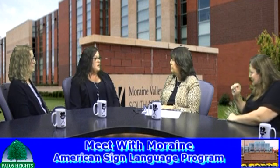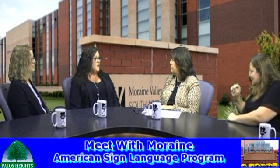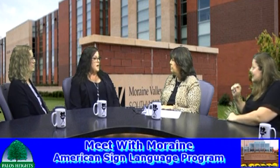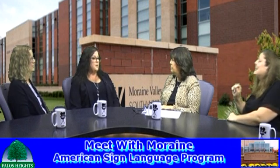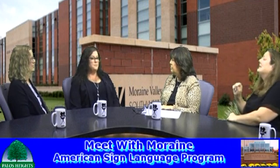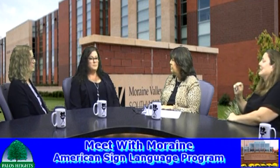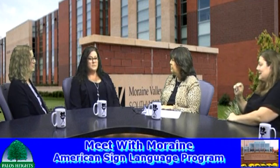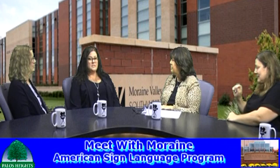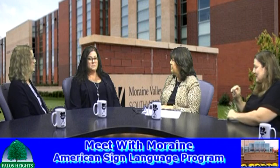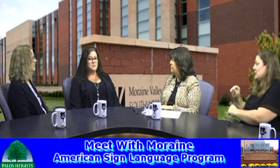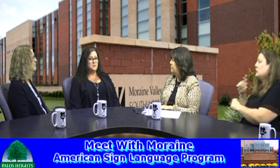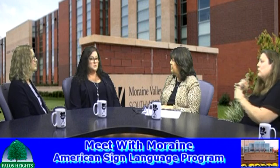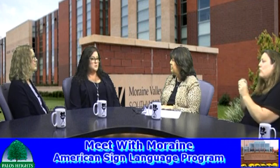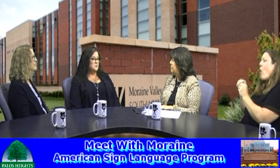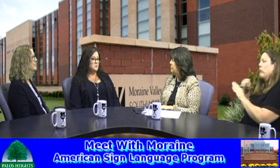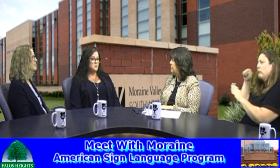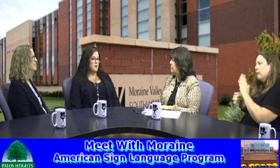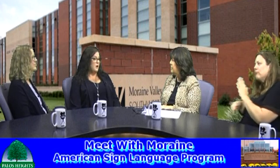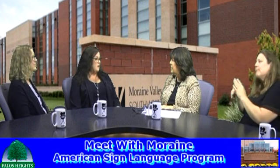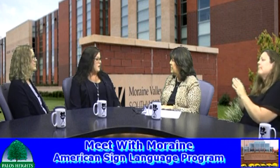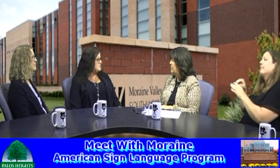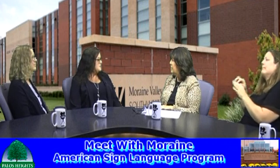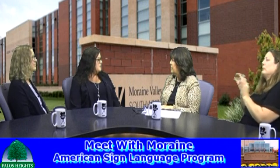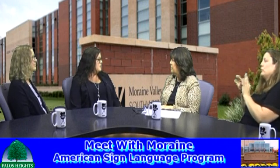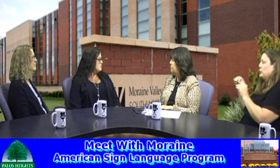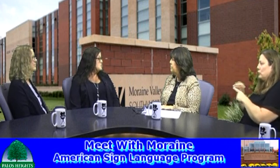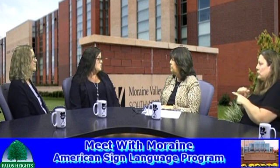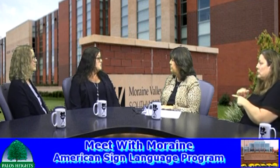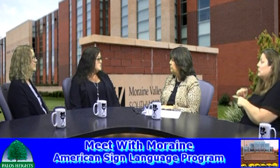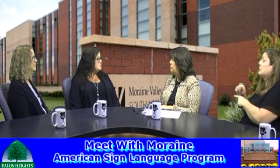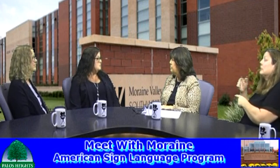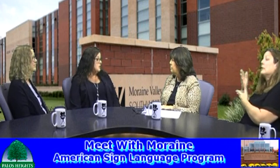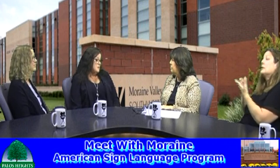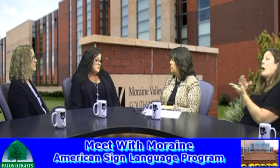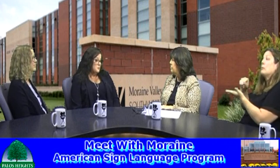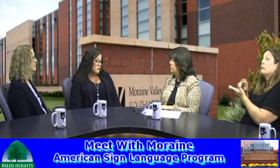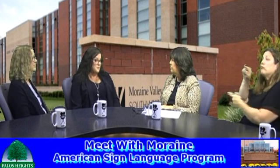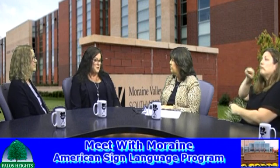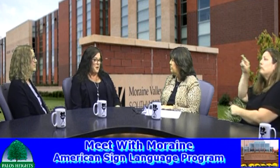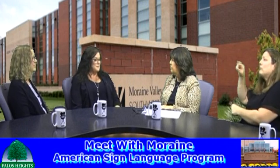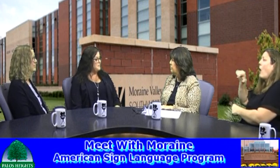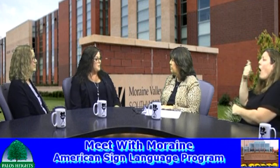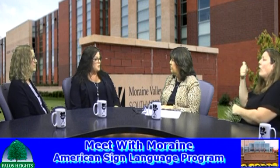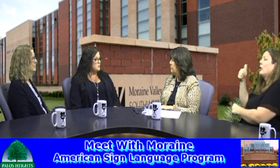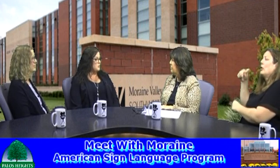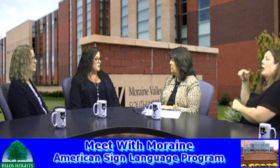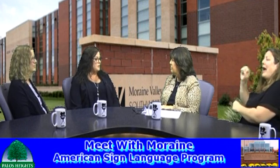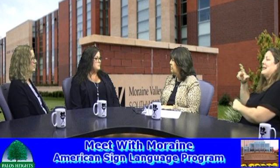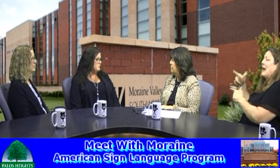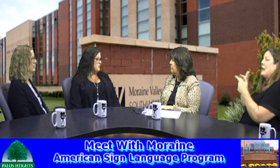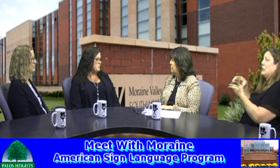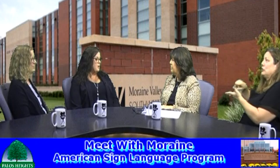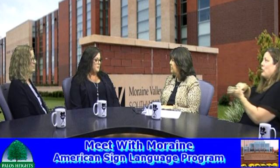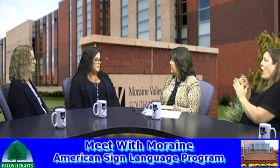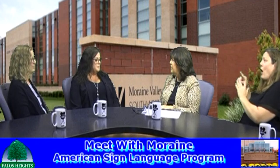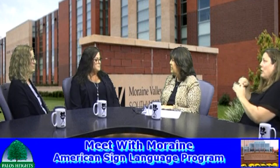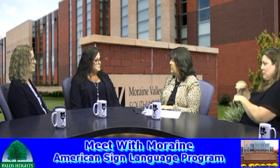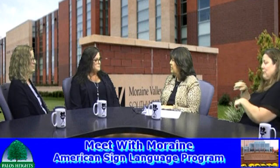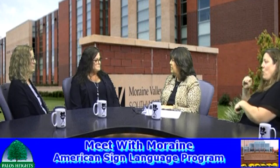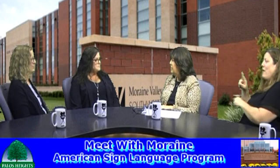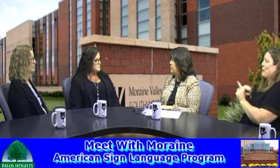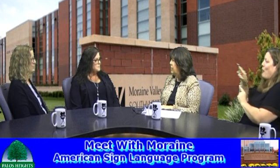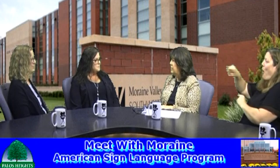Technology. Some students who are out of state at other schools who started their ASL language learning with Moraine